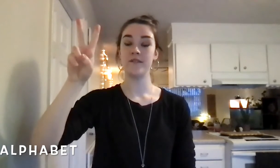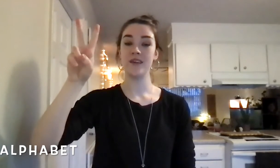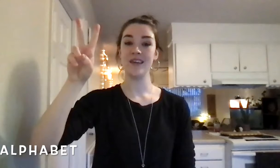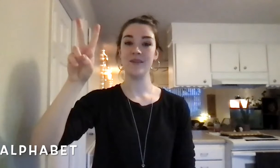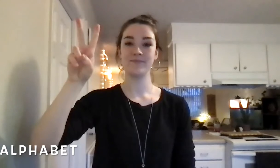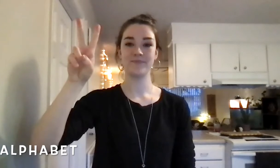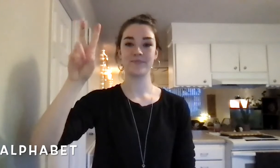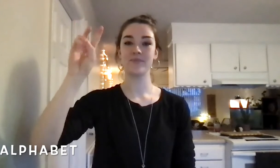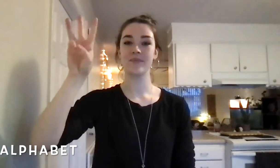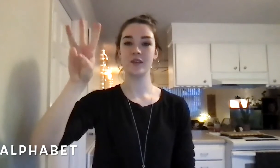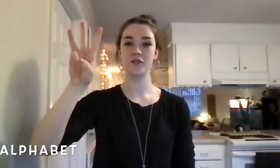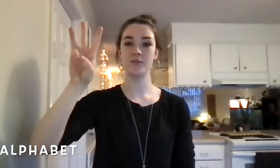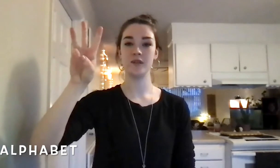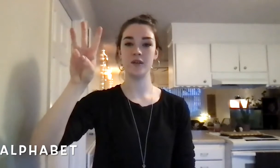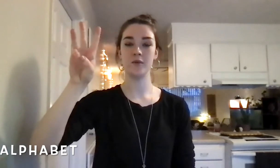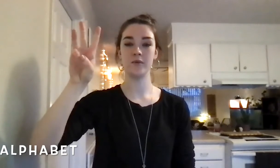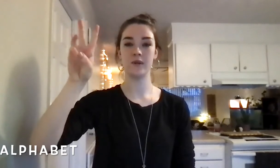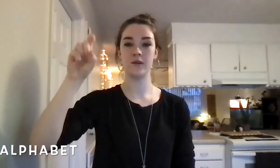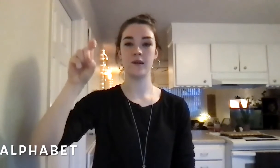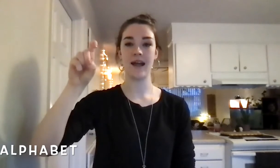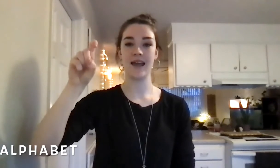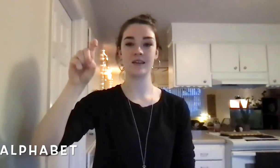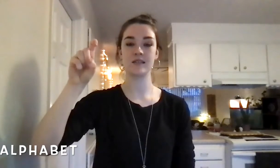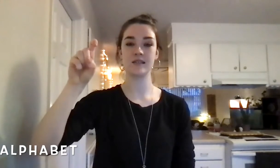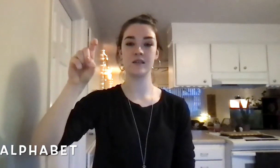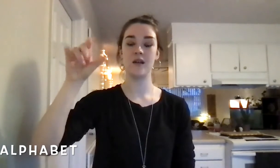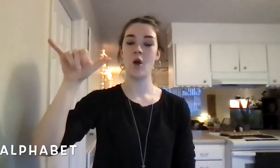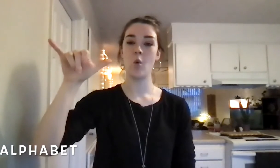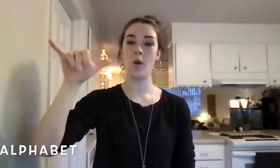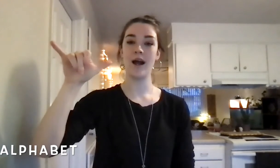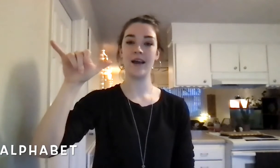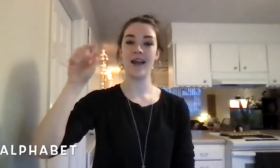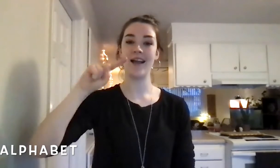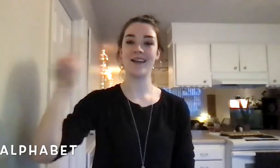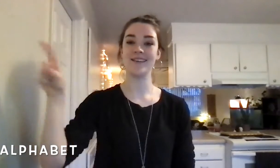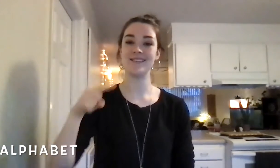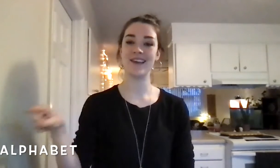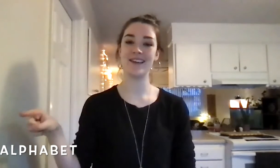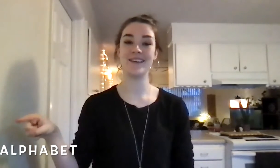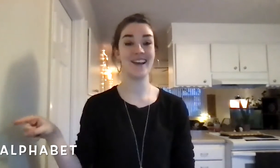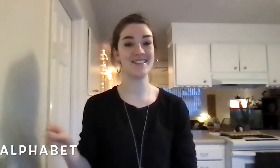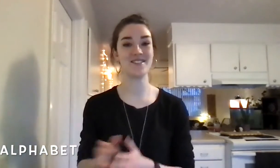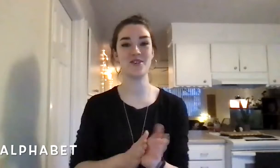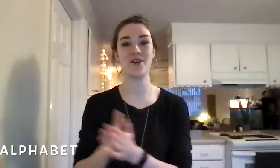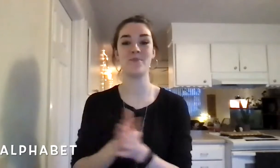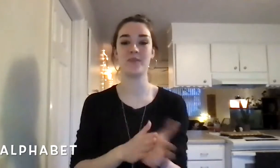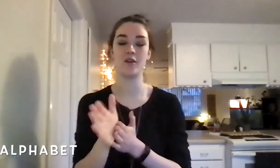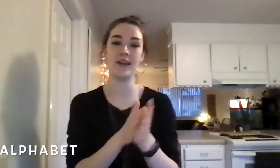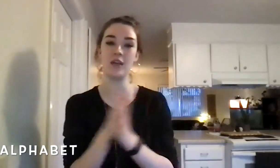V, W, X, Y, and Z. Nice, good job. All right, here we go.